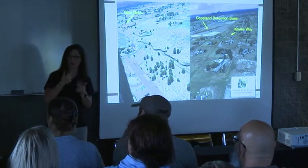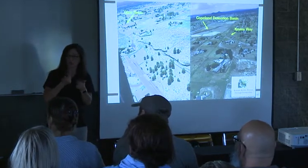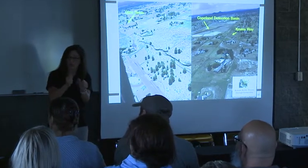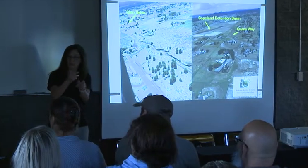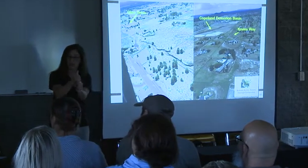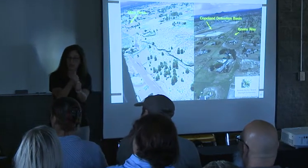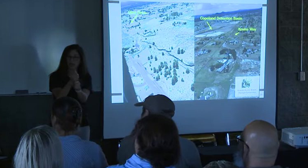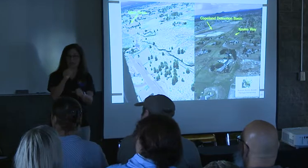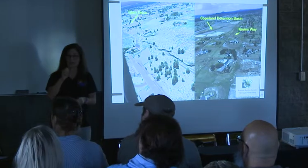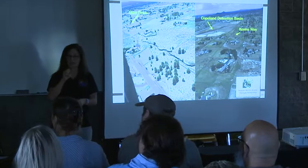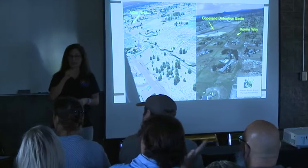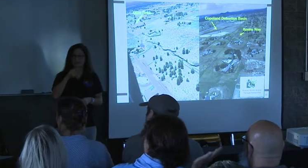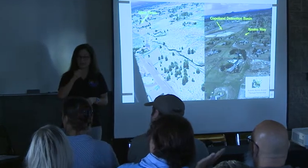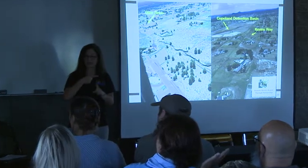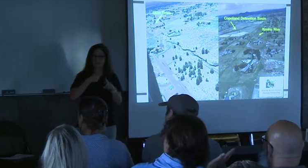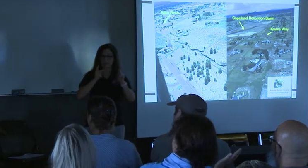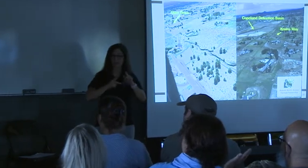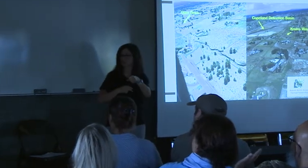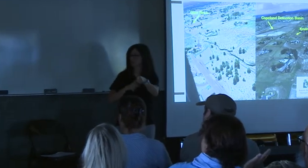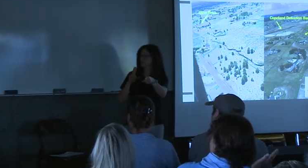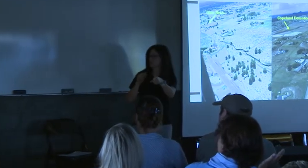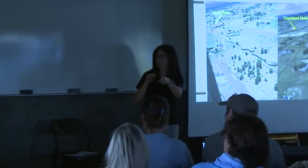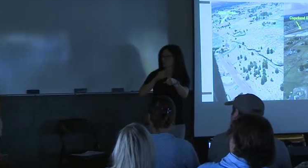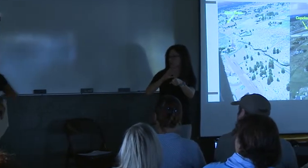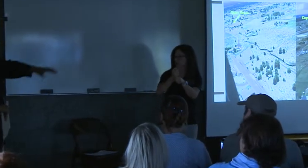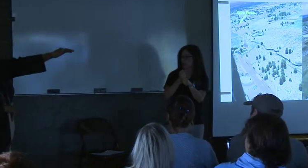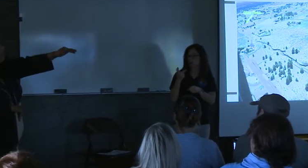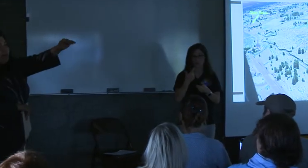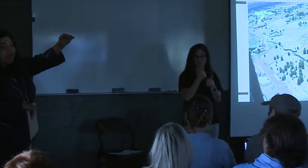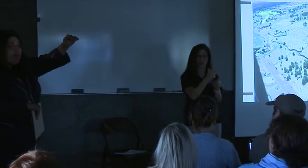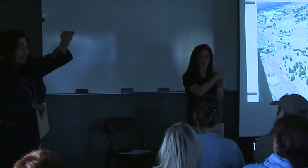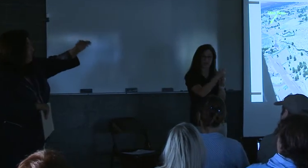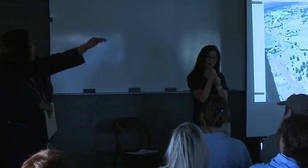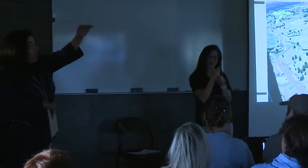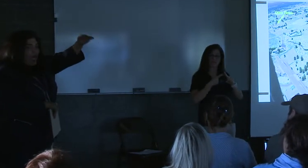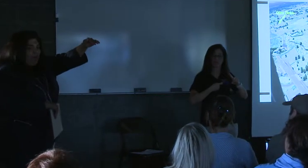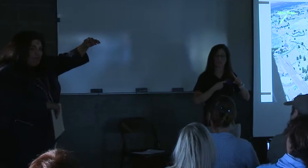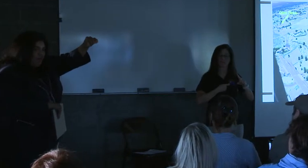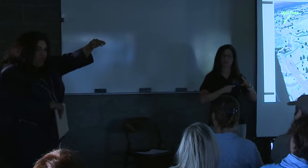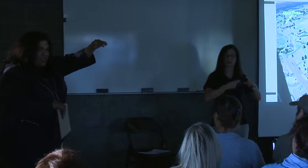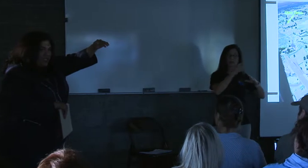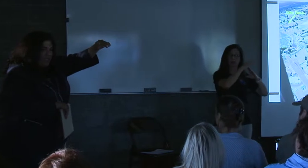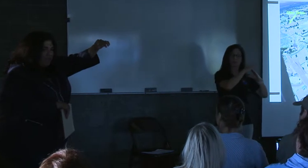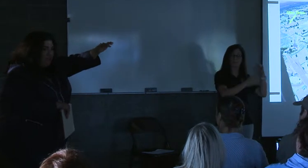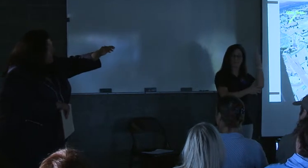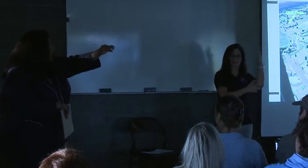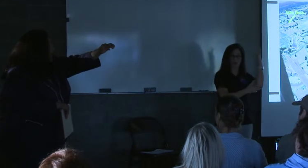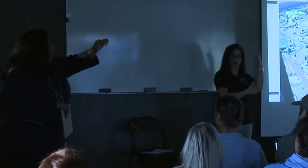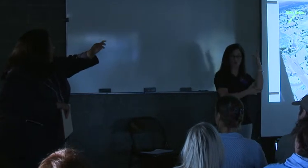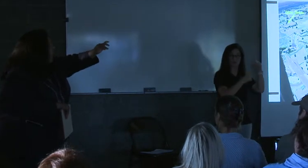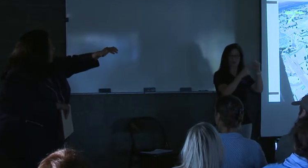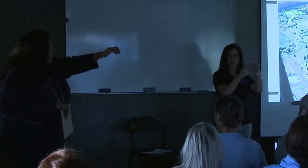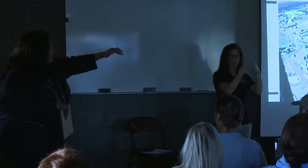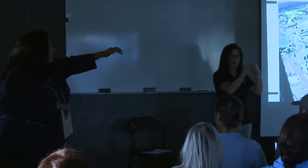from folks back. No, you did not. I never got anything. Well, we tried to, had to get it from the, we had to get it from the top, from the forest first,